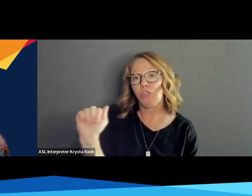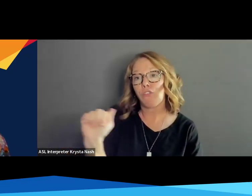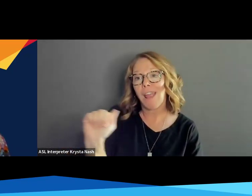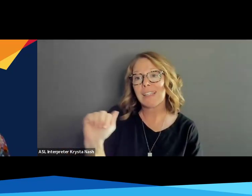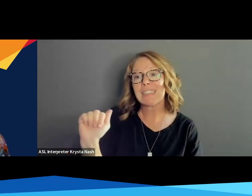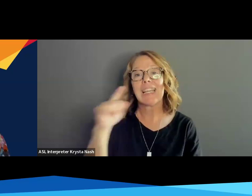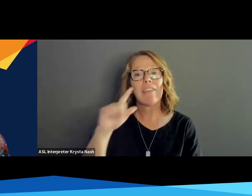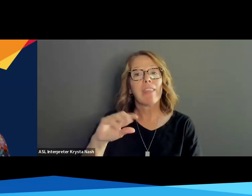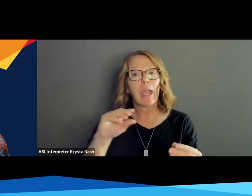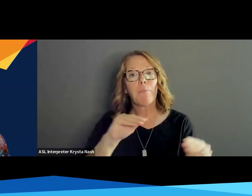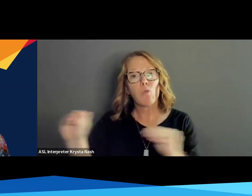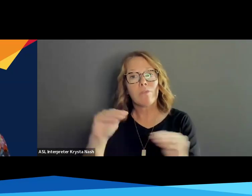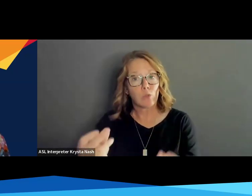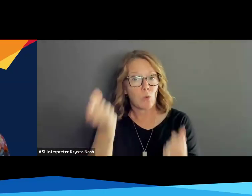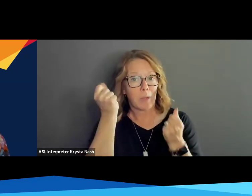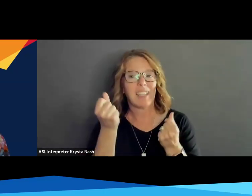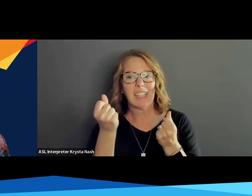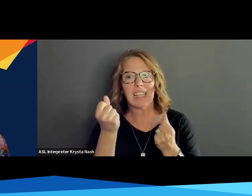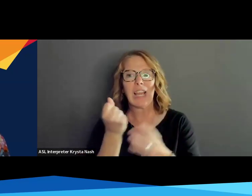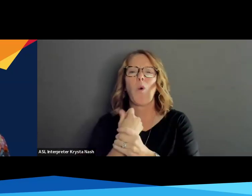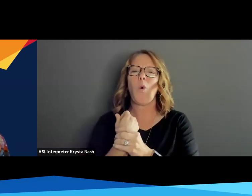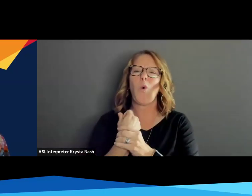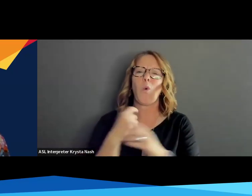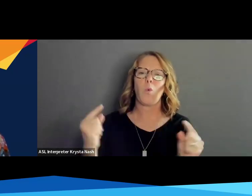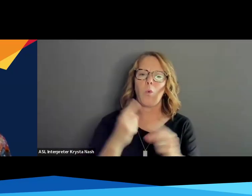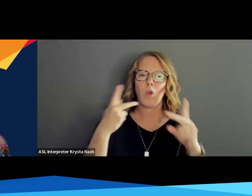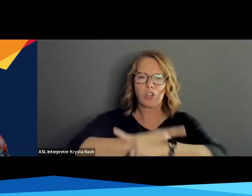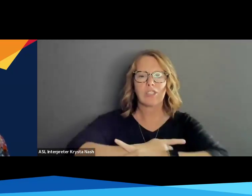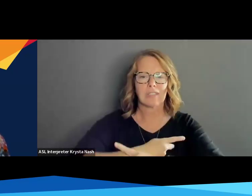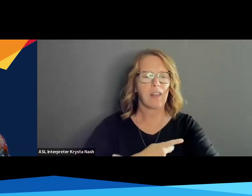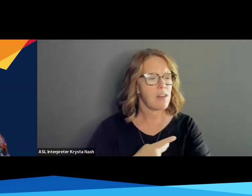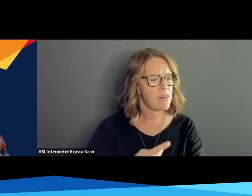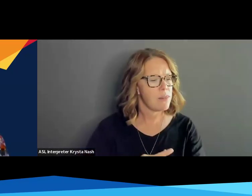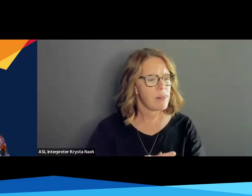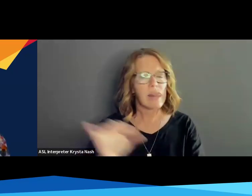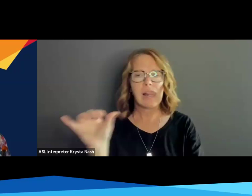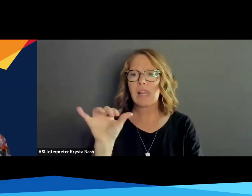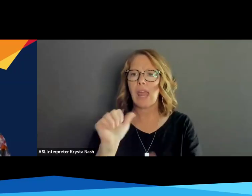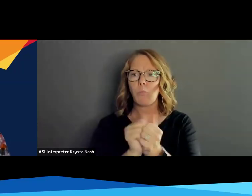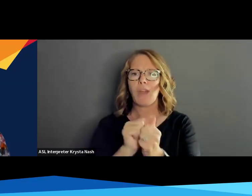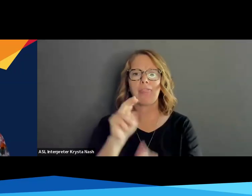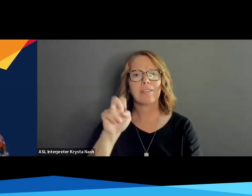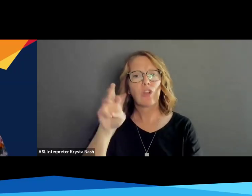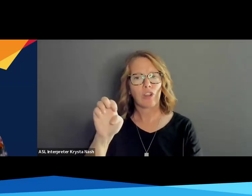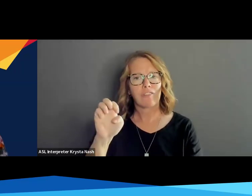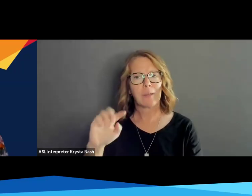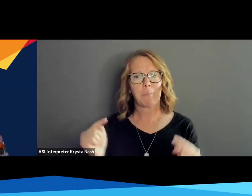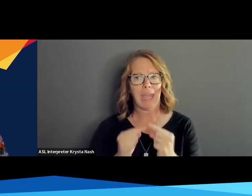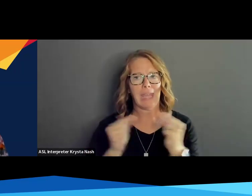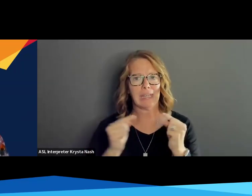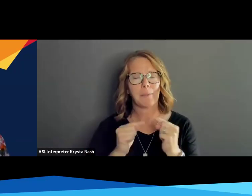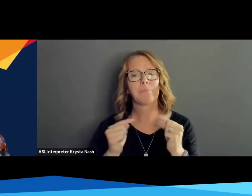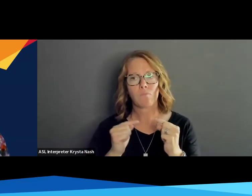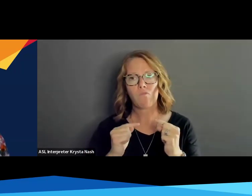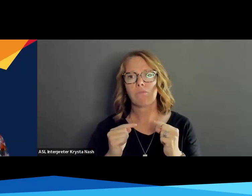too quickly, that makes the pain worse. It's the same thing with nerve pain that you